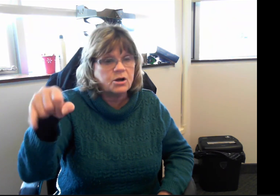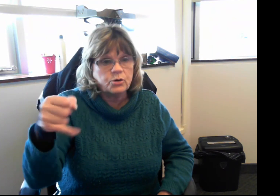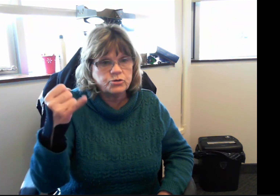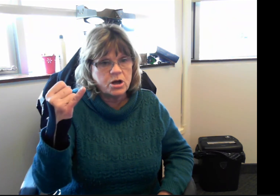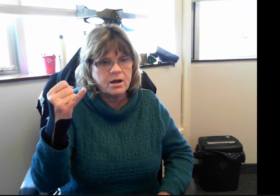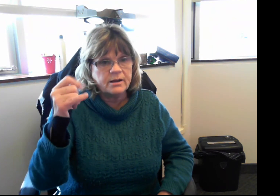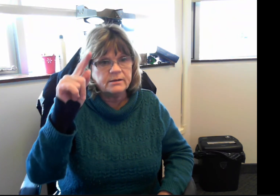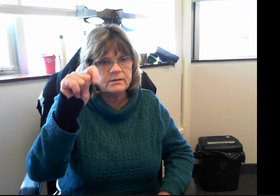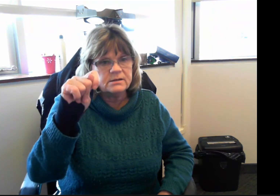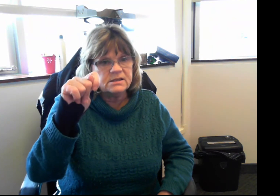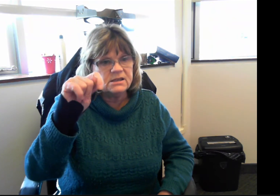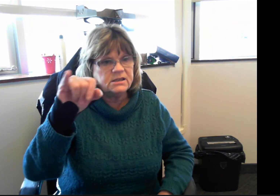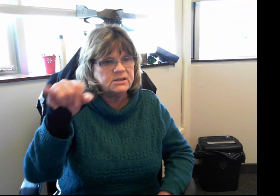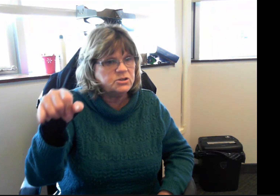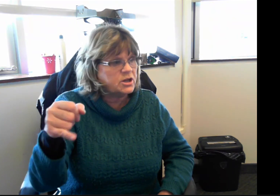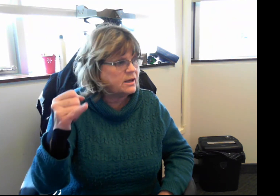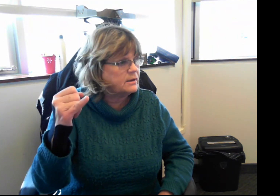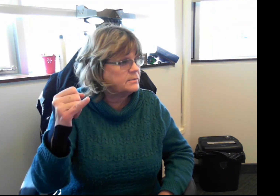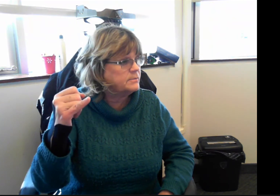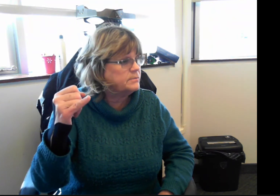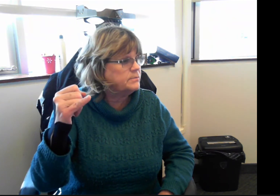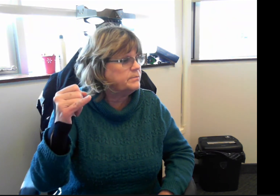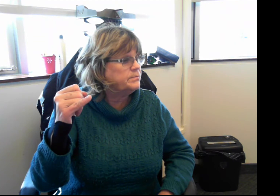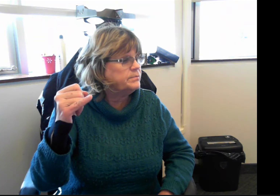Taco John, TJ.